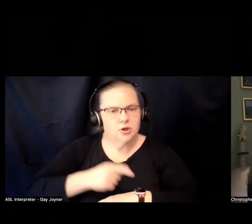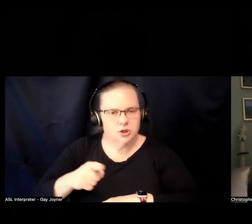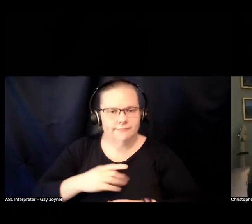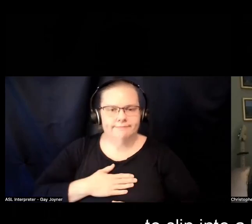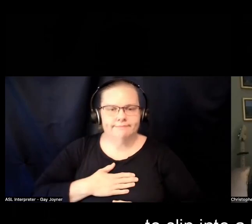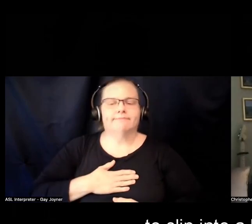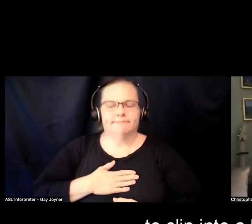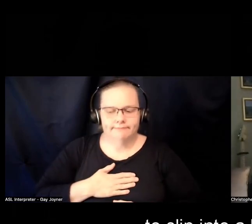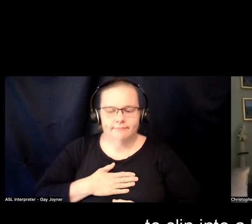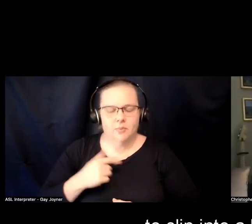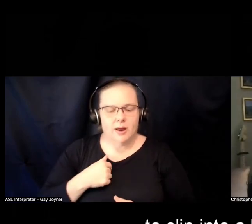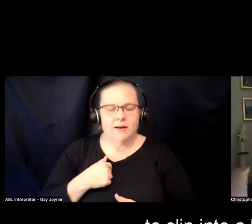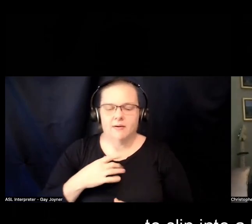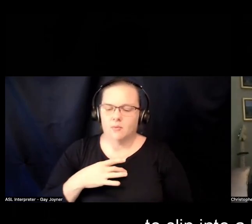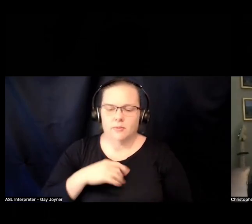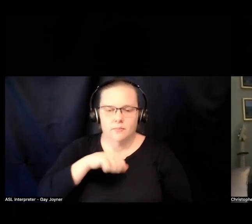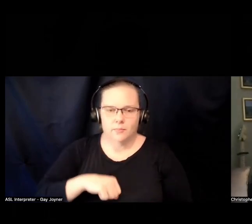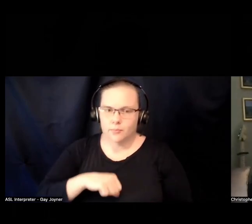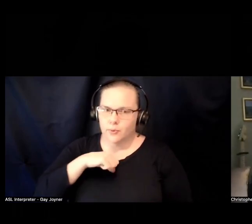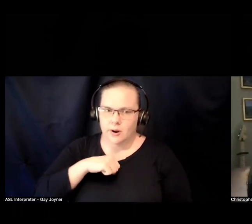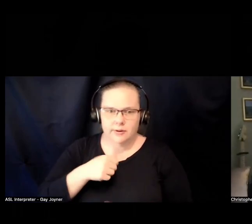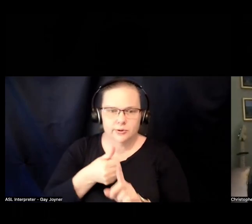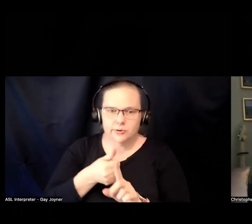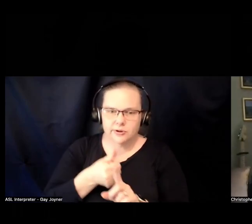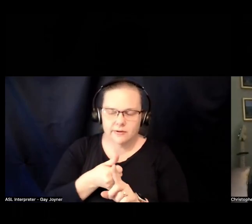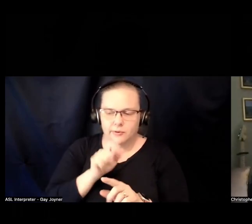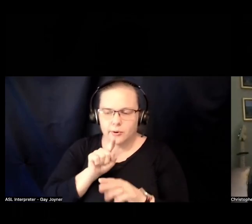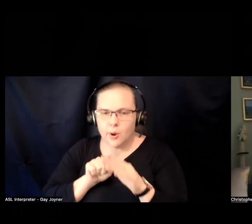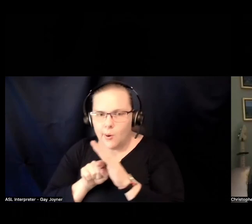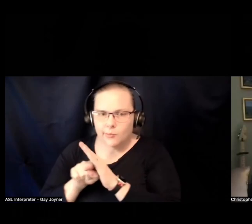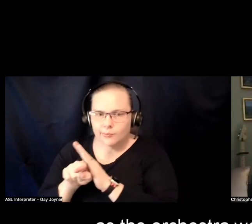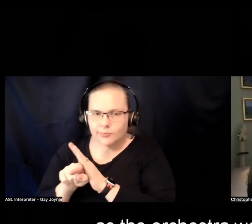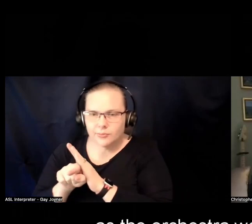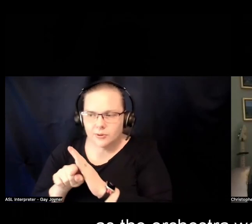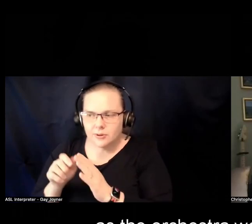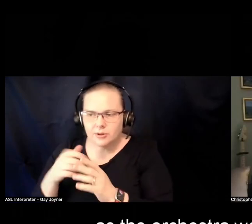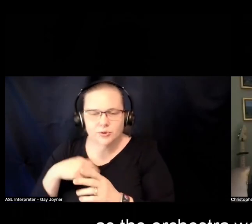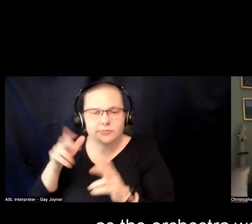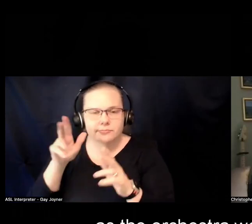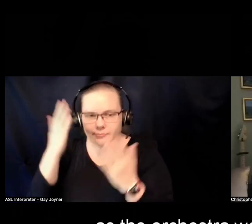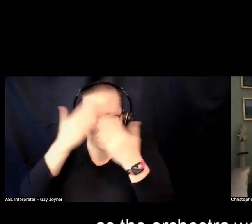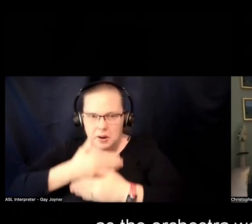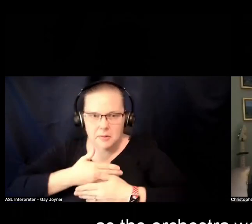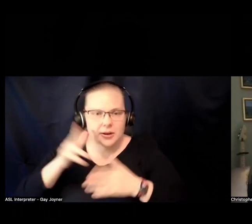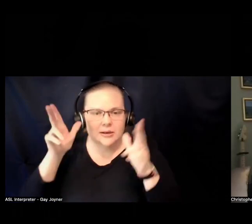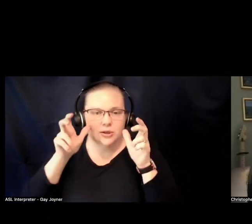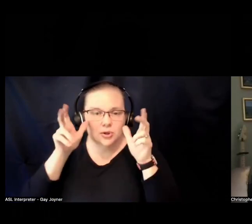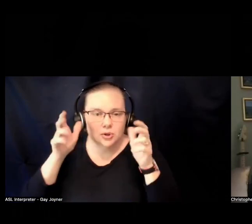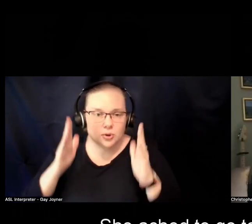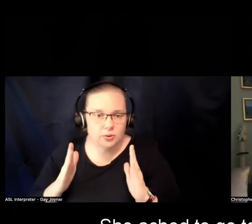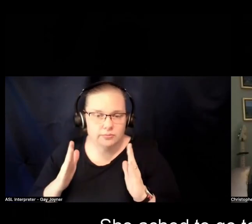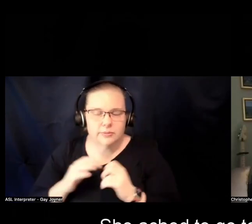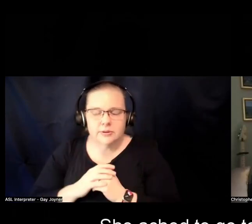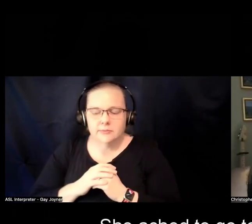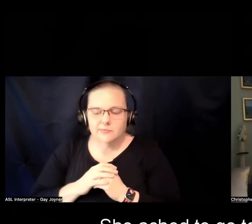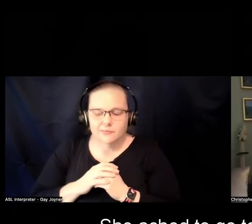she found to slip into a hall or a conservatory, just another anonymous listener, as the orchestra went through its afternoon rehearsal.